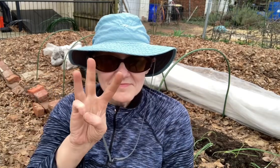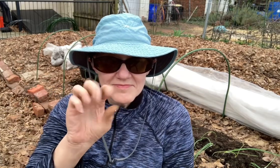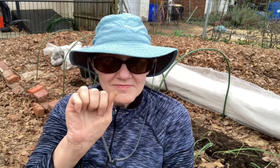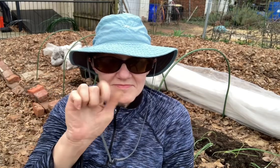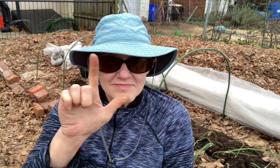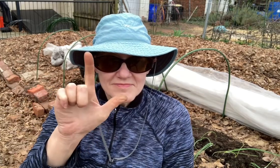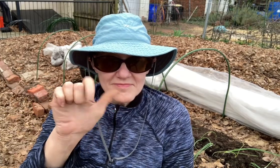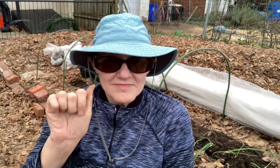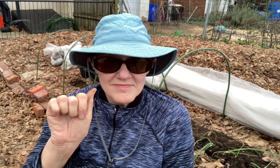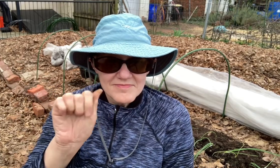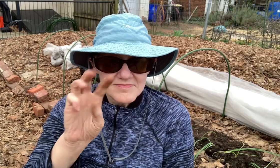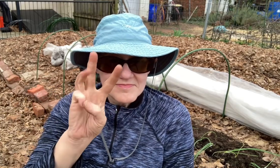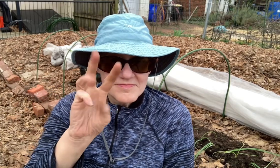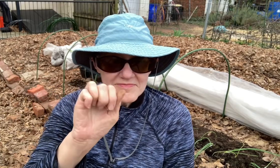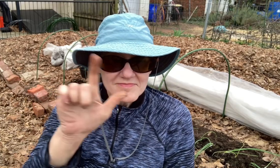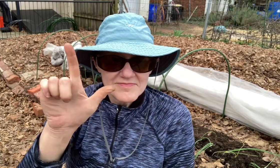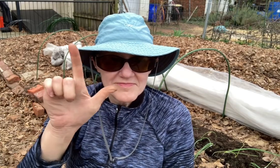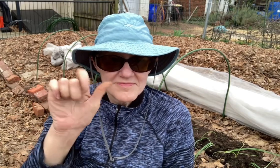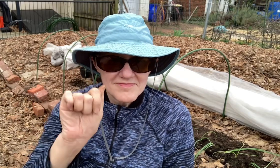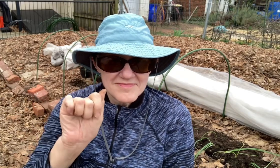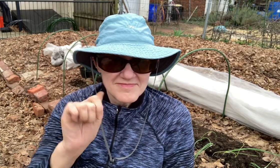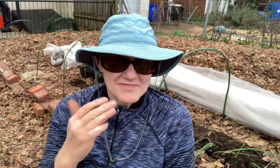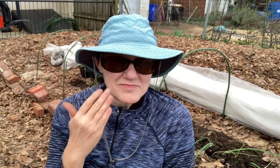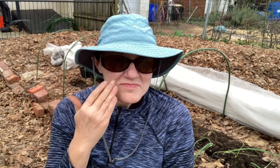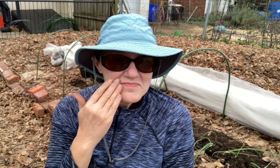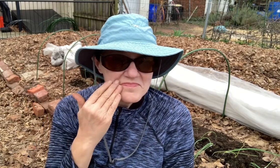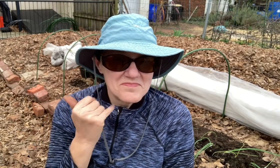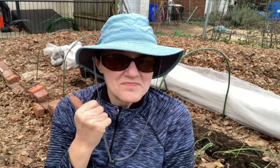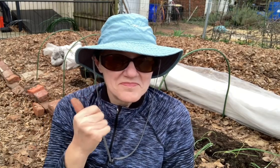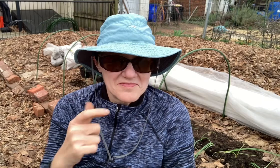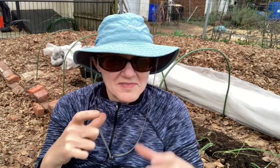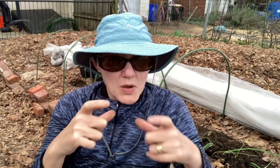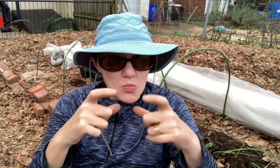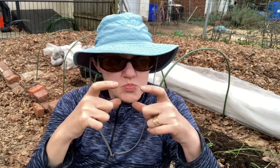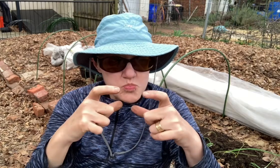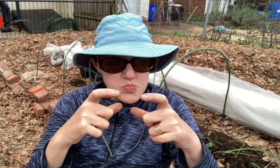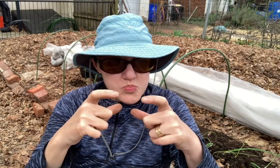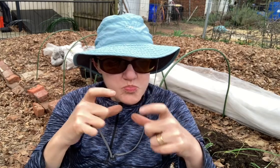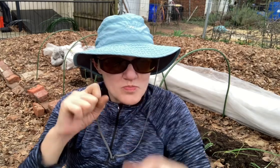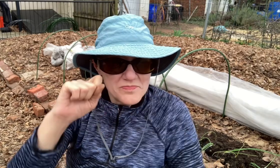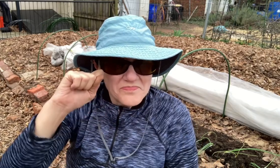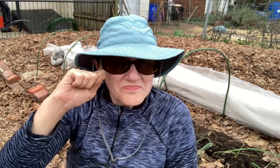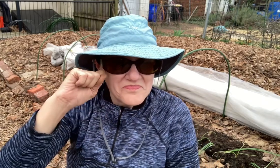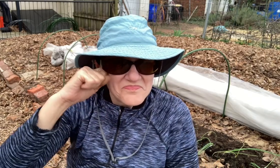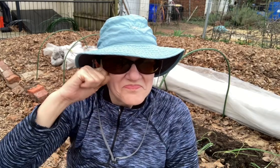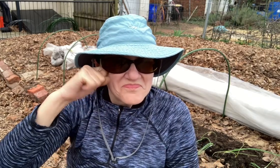Now we're going to start planting the Walla Walla. They're a sweet, bigger bulb.